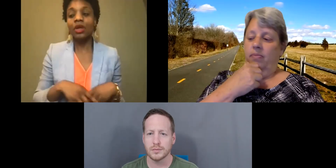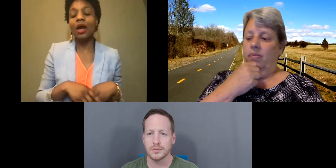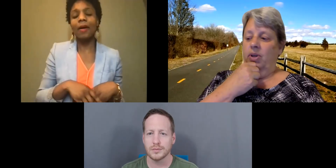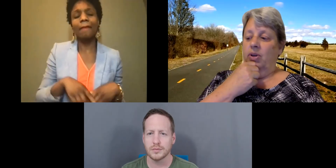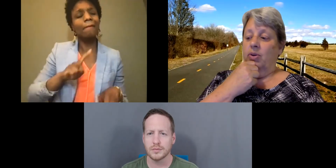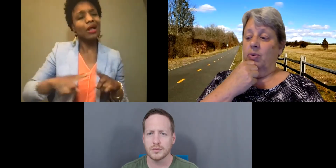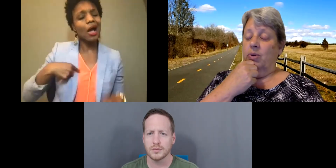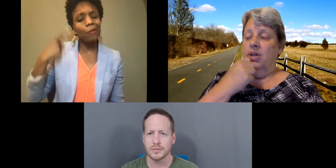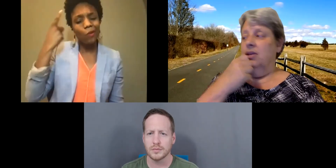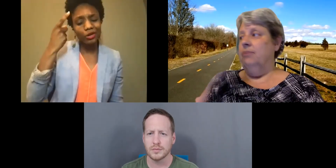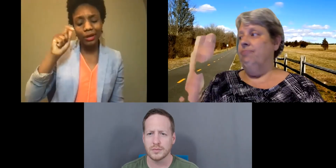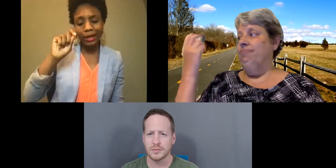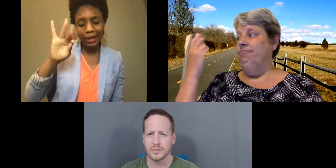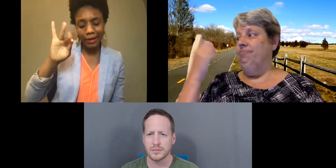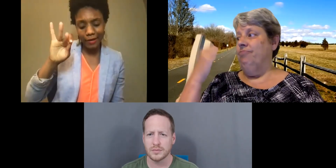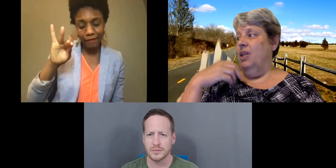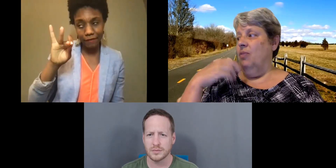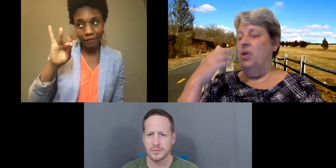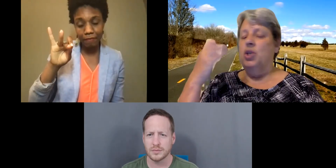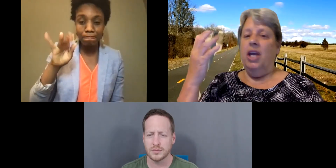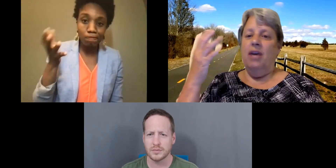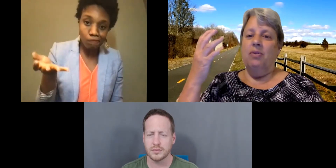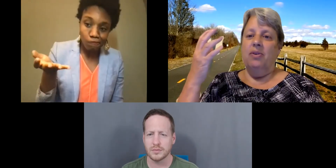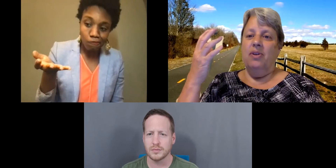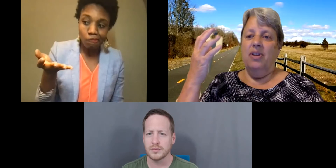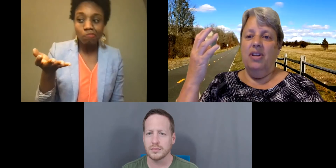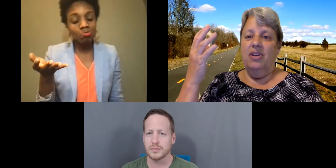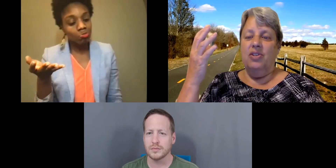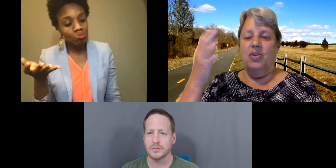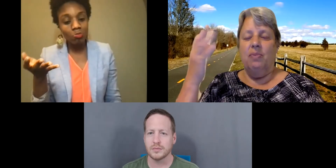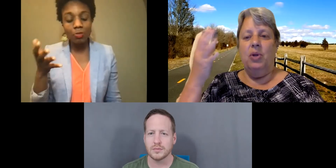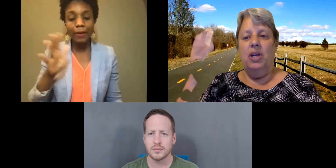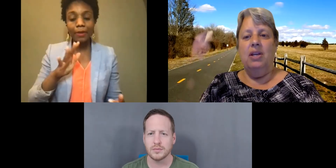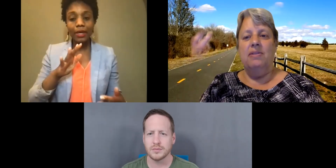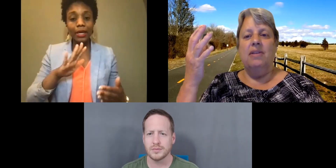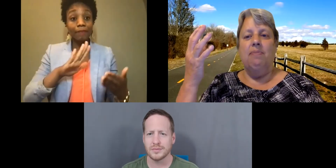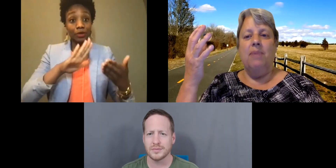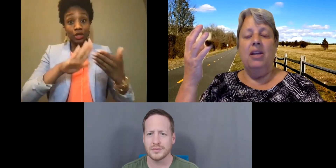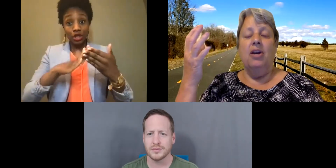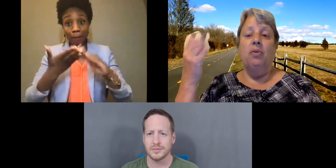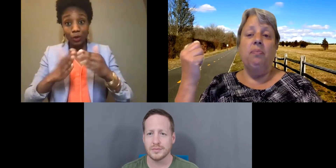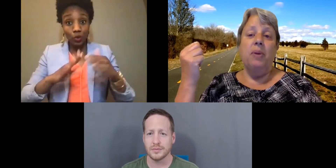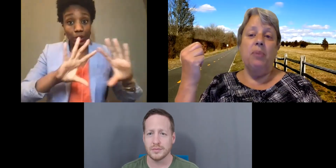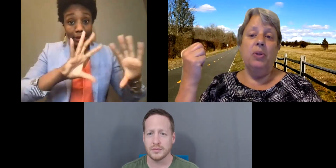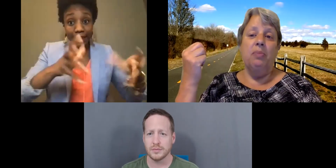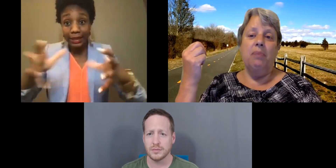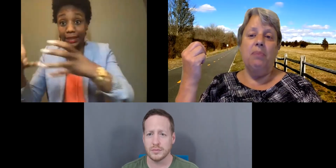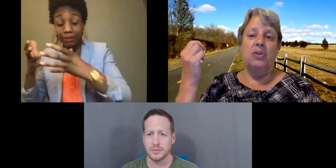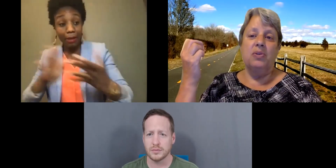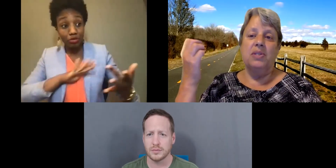you know, reaching out to communities that may know of people who might be interested. I